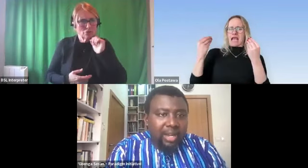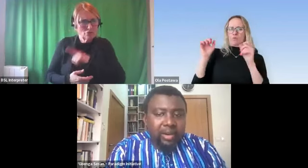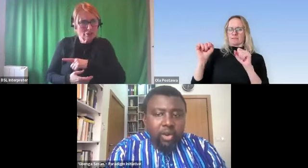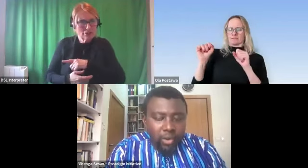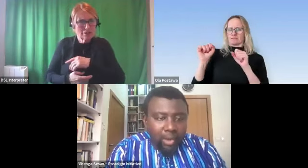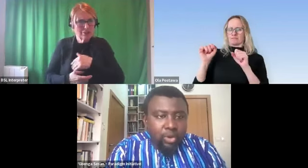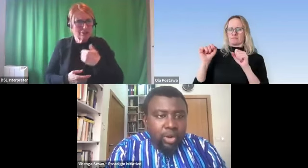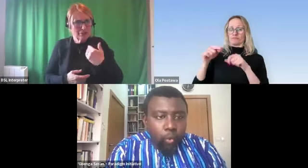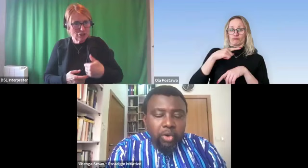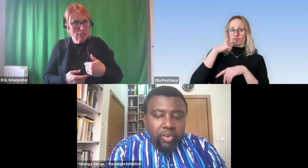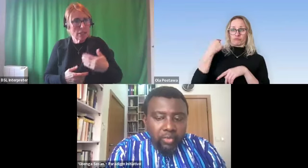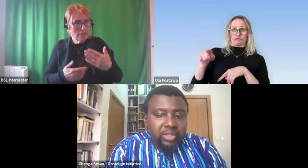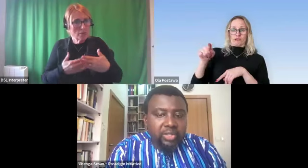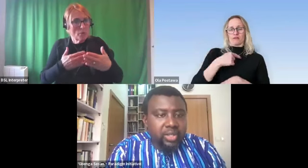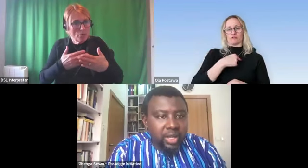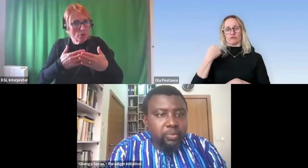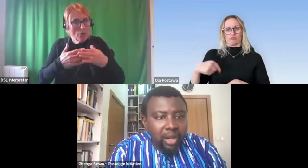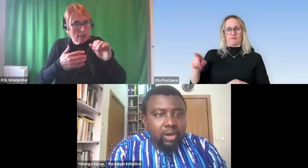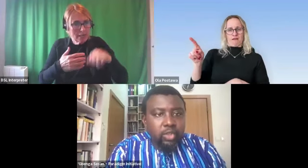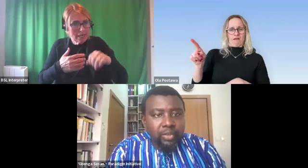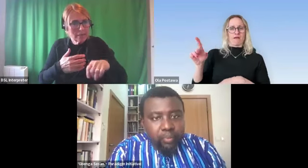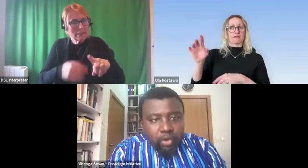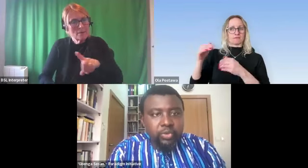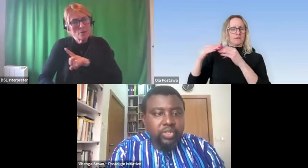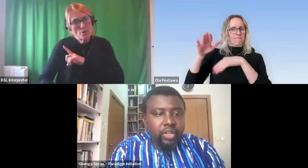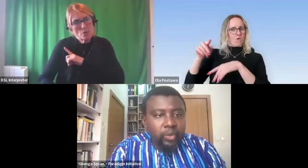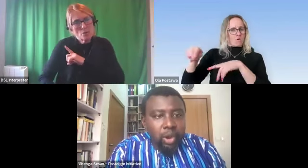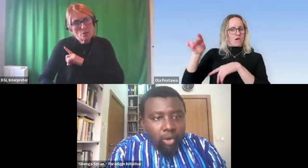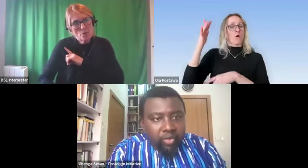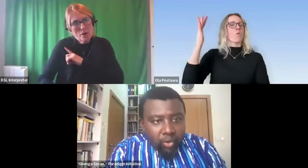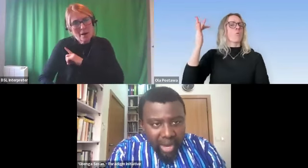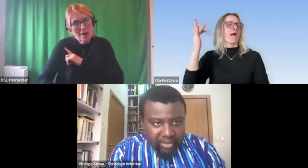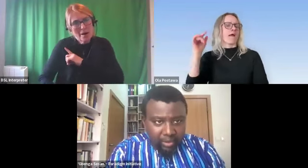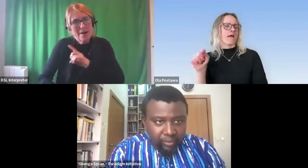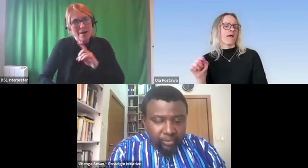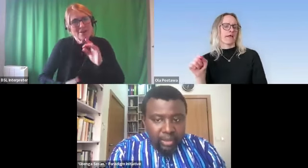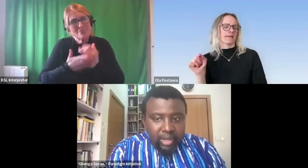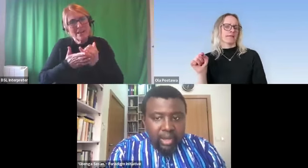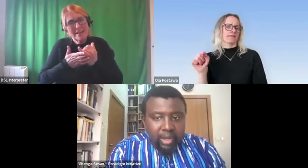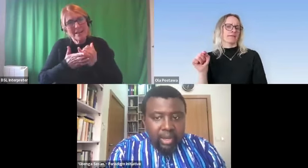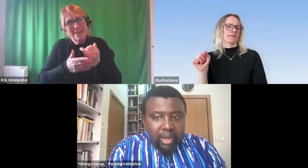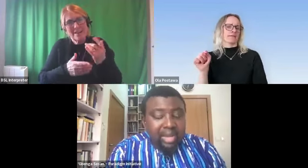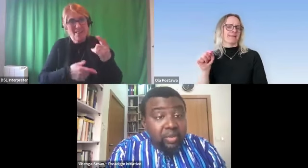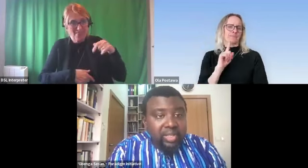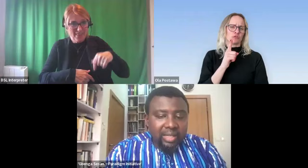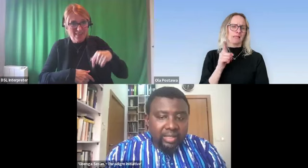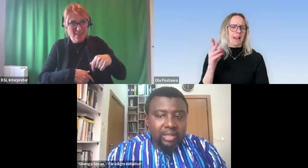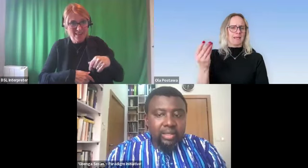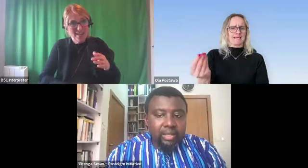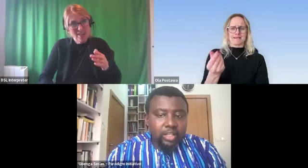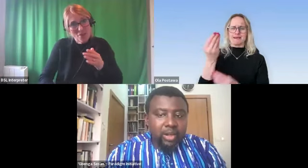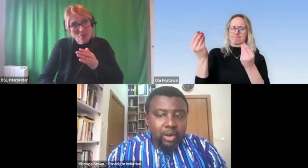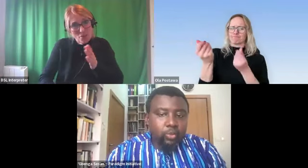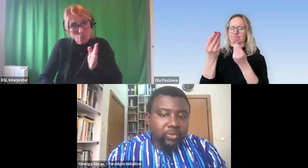while they are gaining more ground, one of the reasons is because of the hypocrisy of the West. And the reason